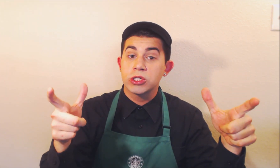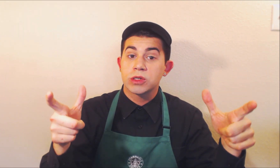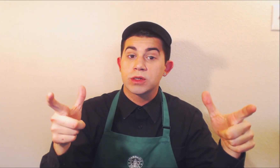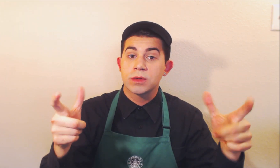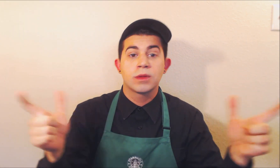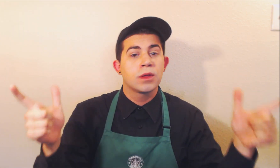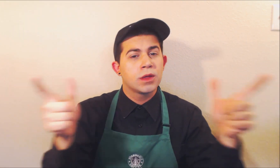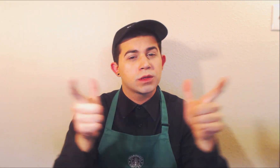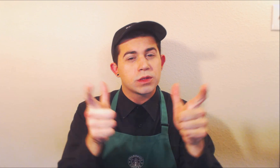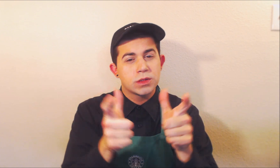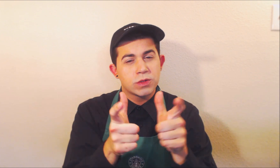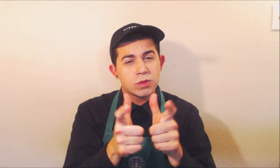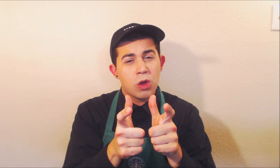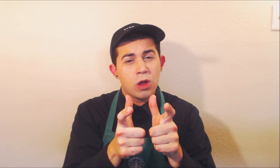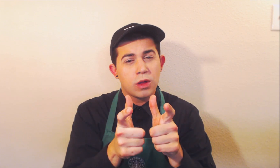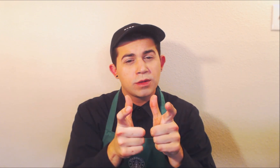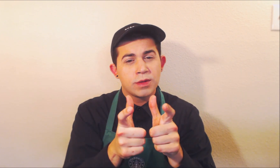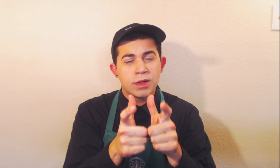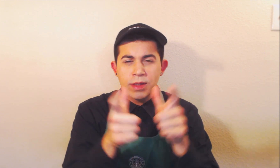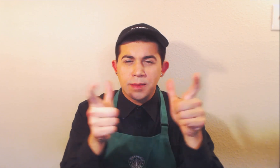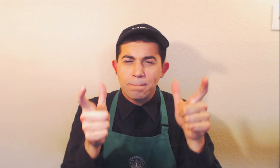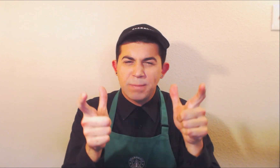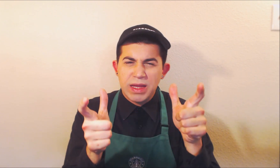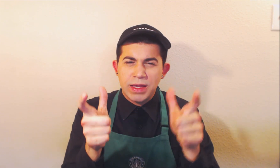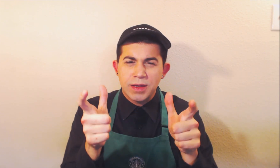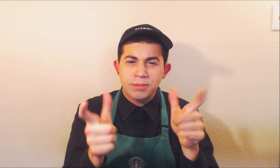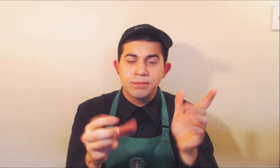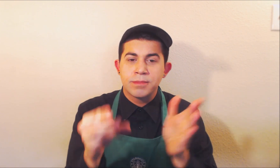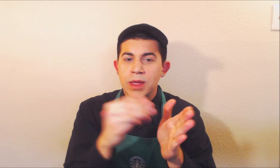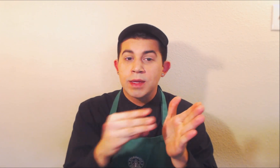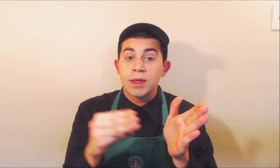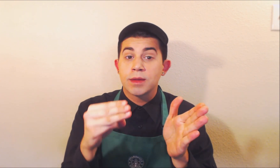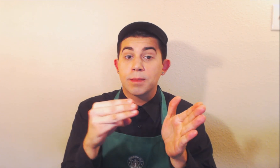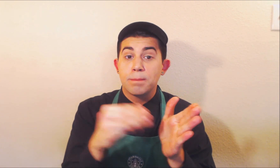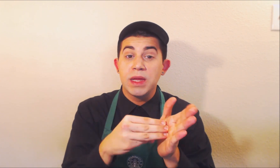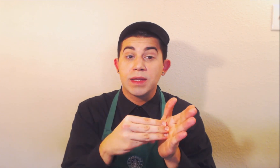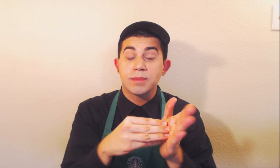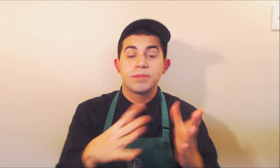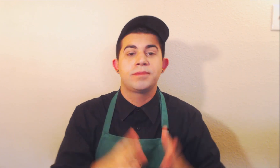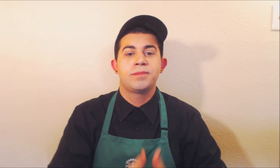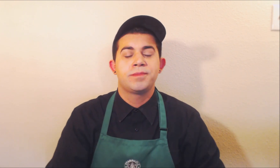large, small, medium, medium.